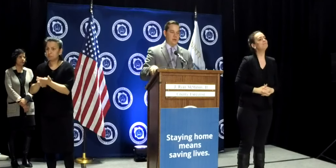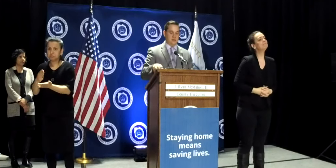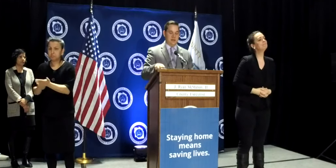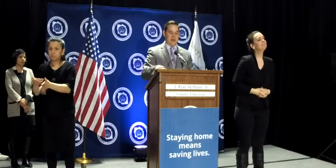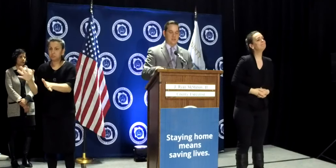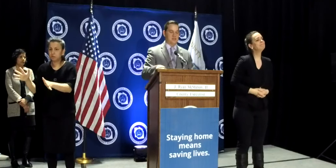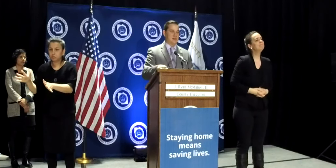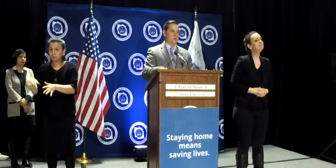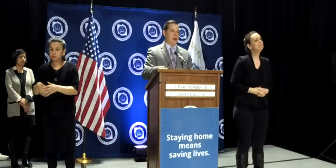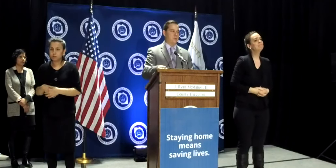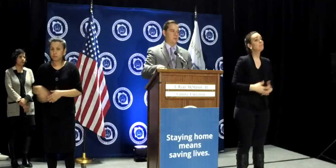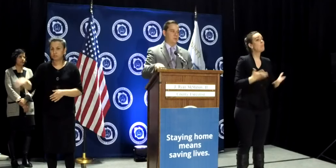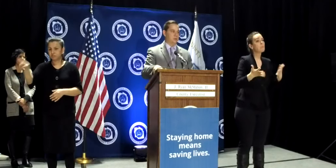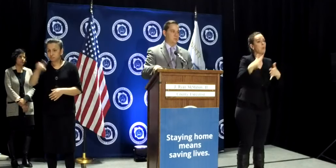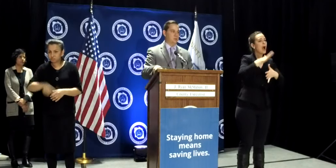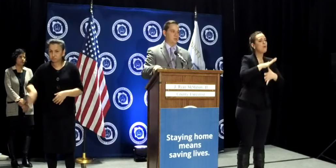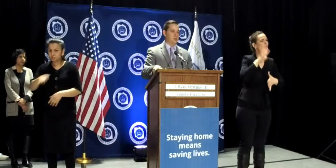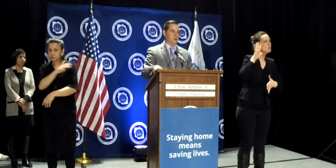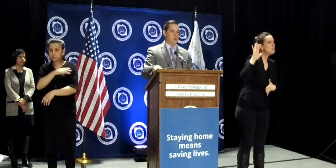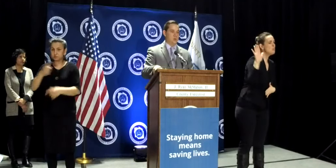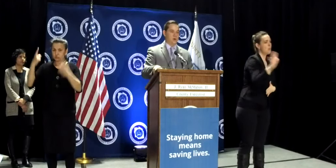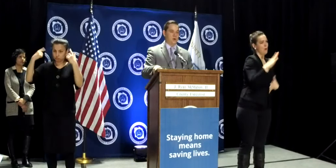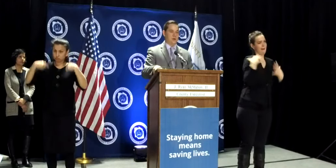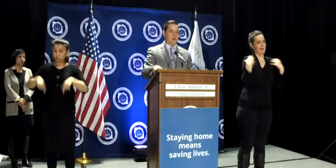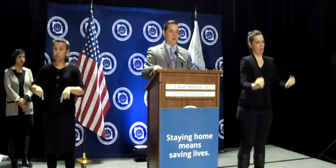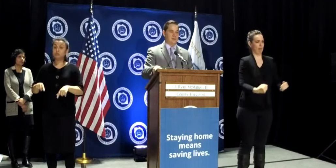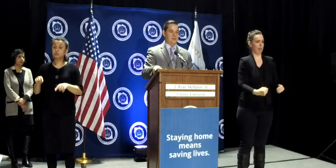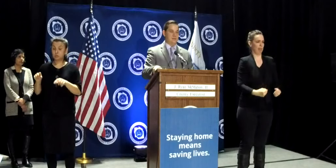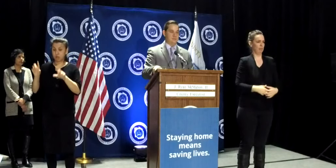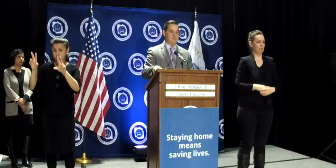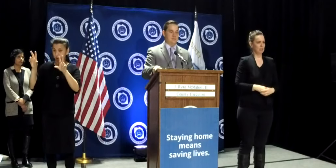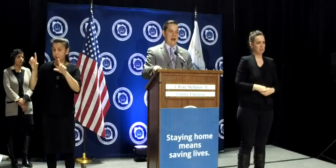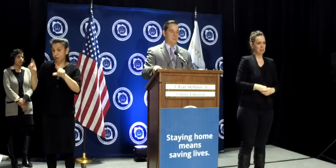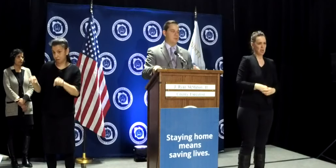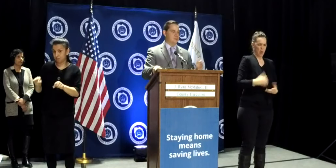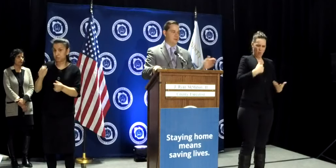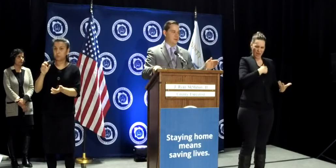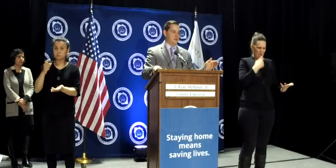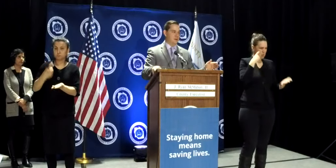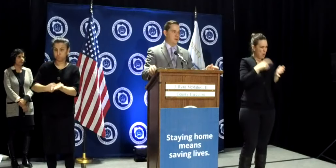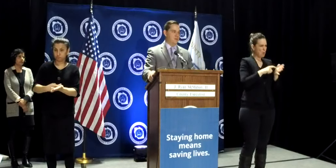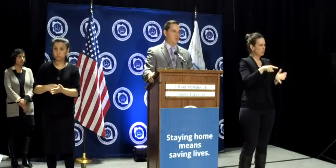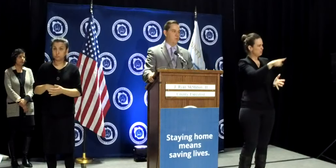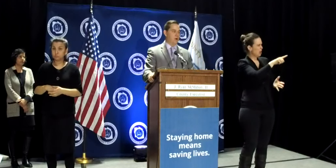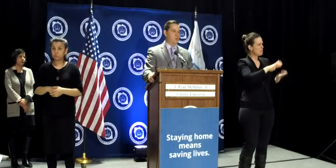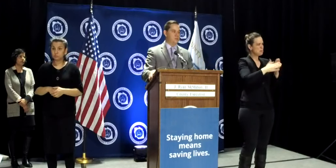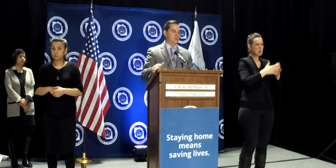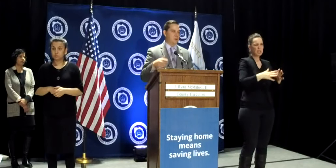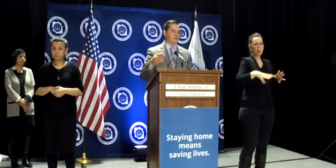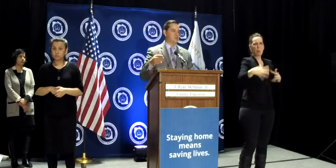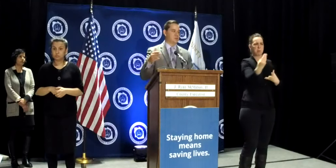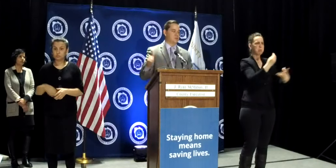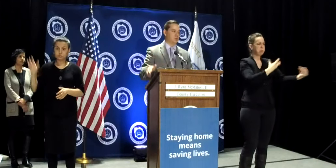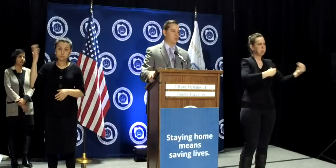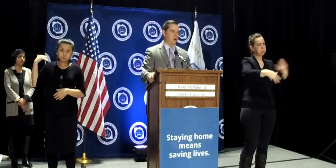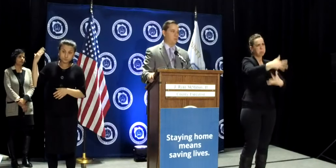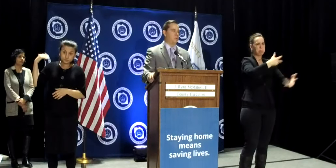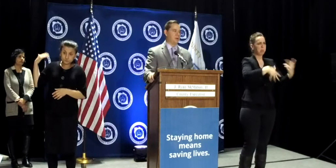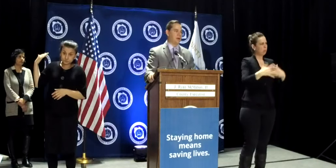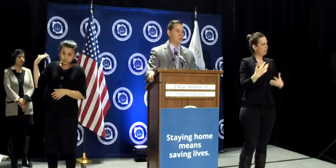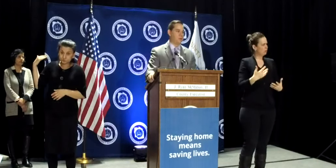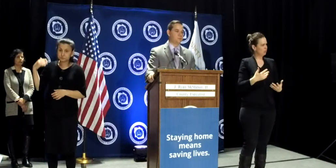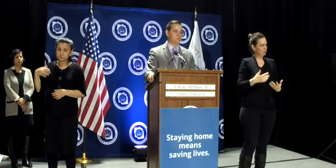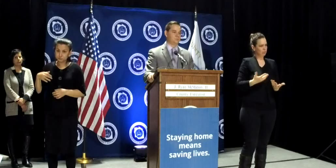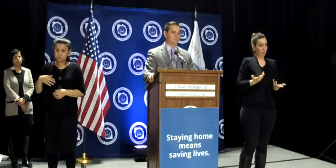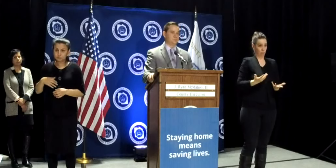important, and the actions that were happening in the community were the opposite of what was in the best interest of the overall